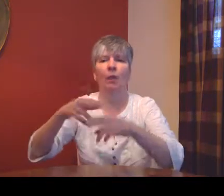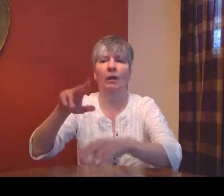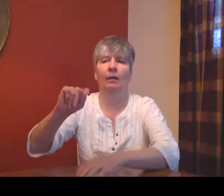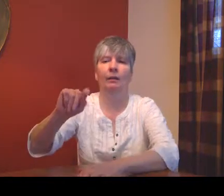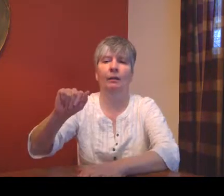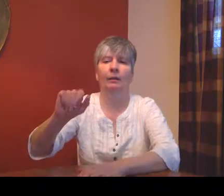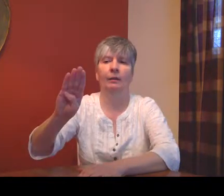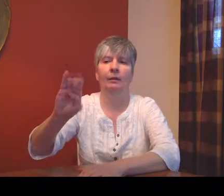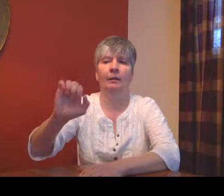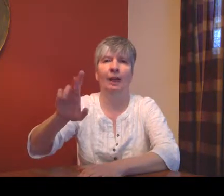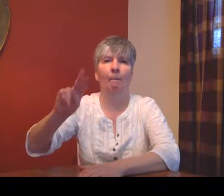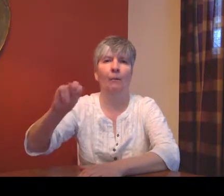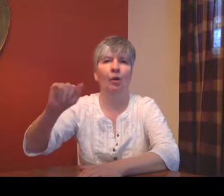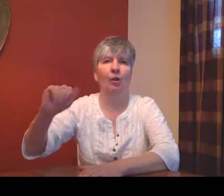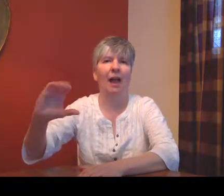There was a tabernacle there,